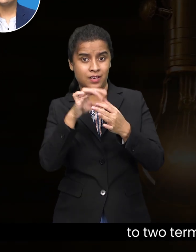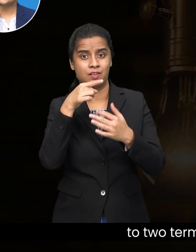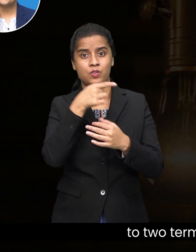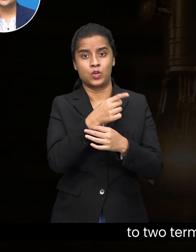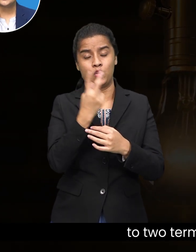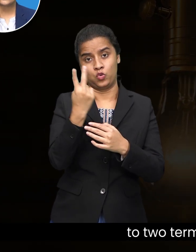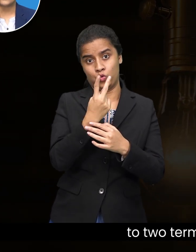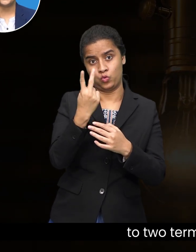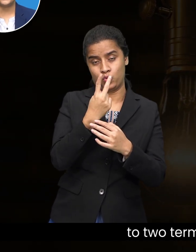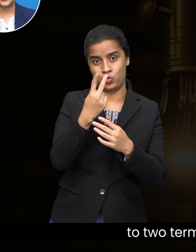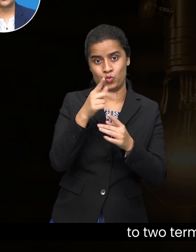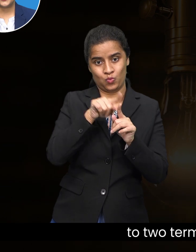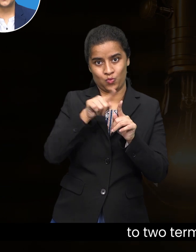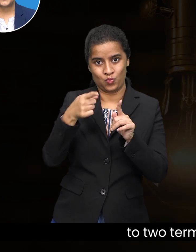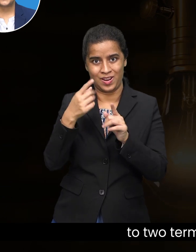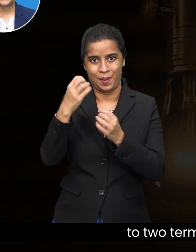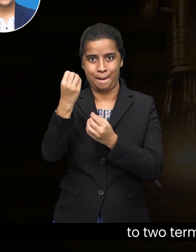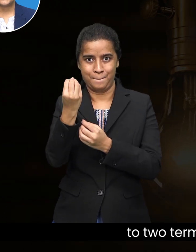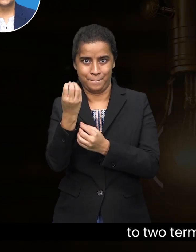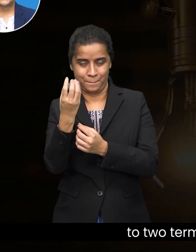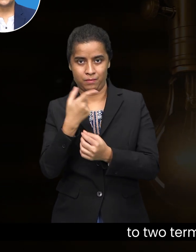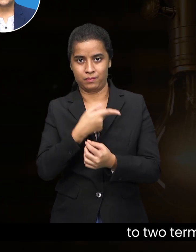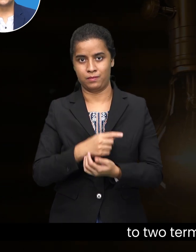to 2 terminals of the bulb.